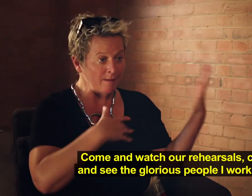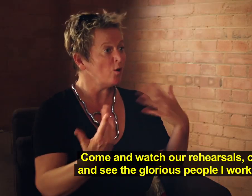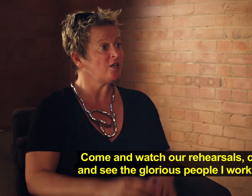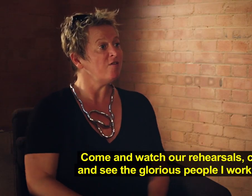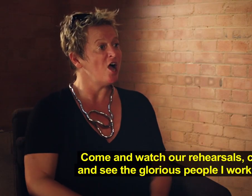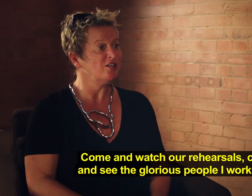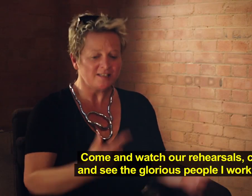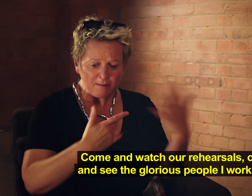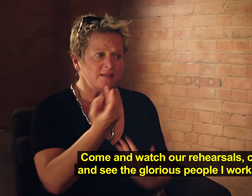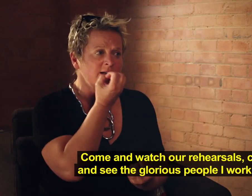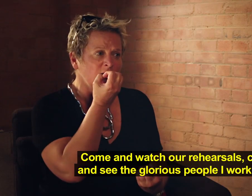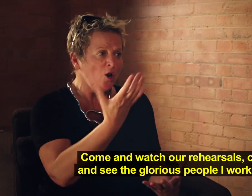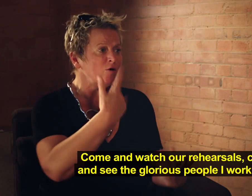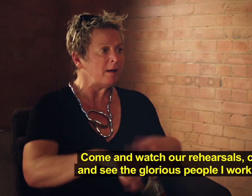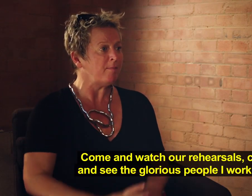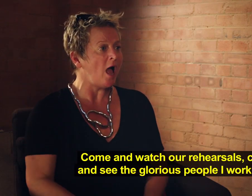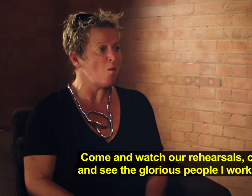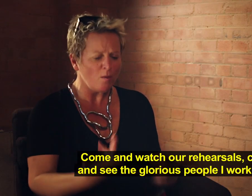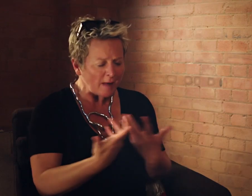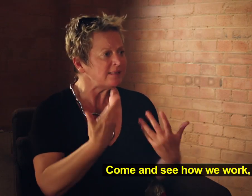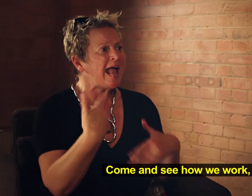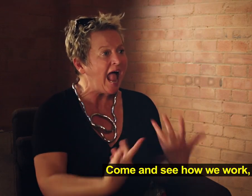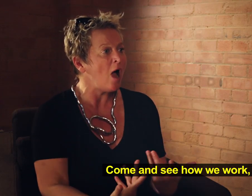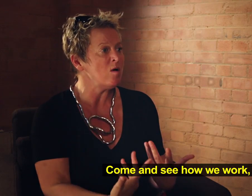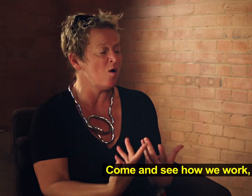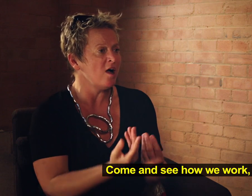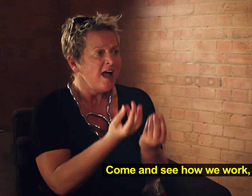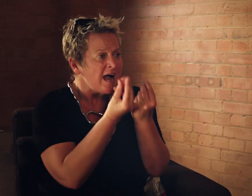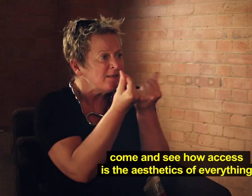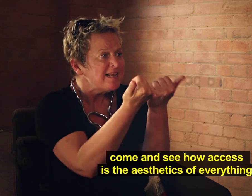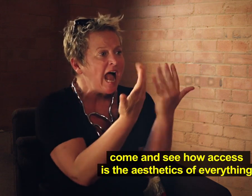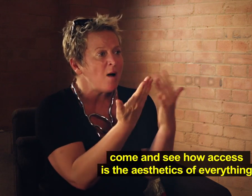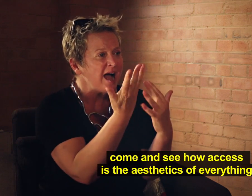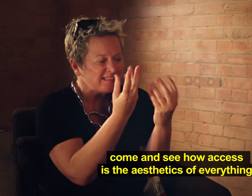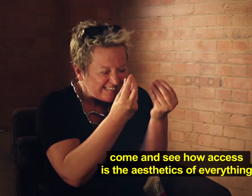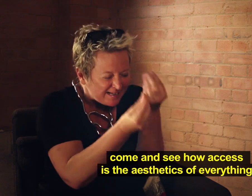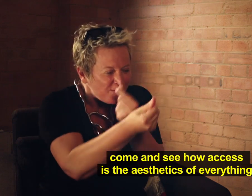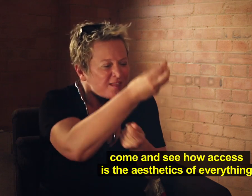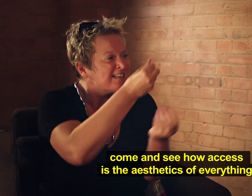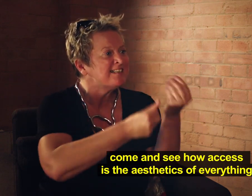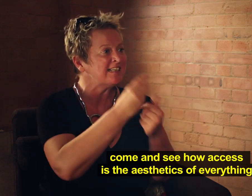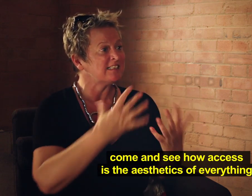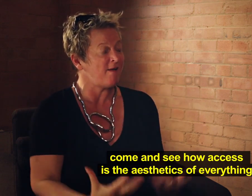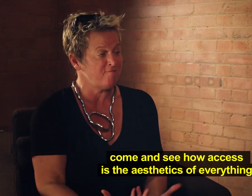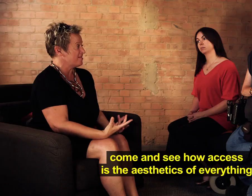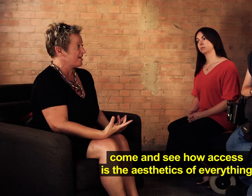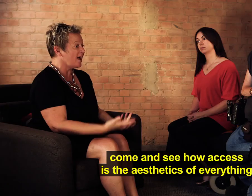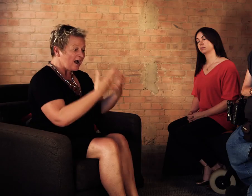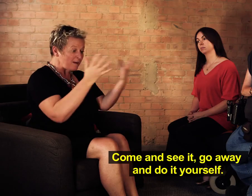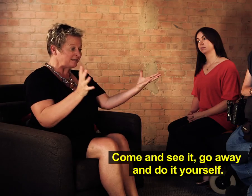and watch our rehearsals, come and see the glorious people I work with, come and see how we work, come and see how access is the aesthetics of everything. Come and